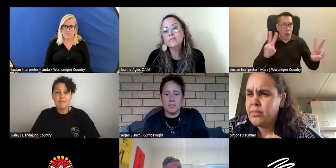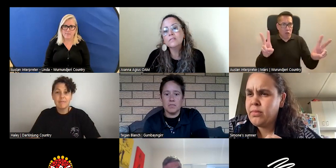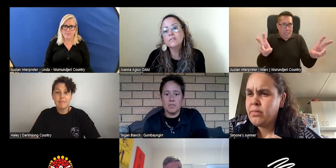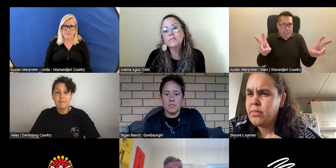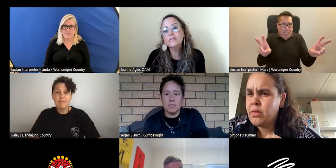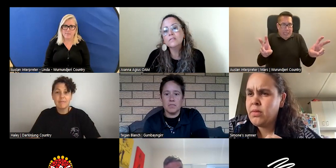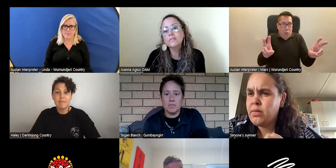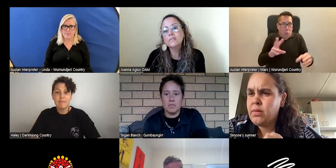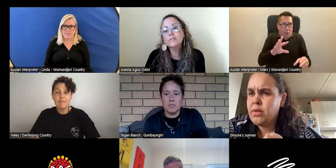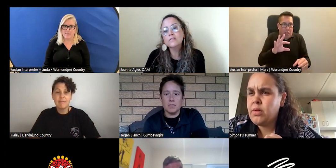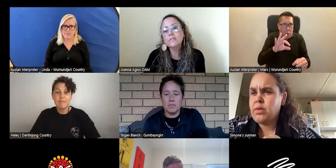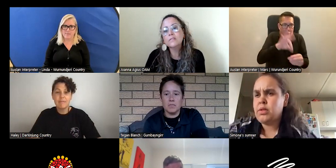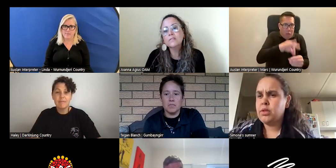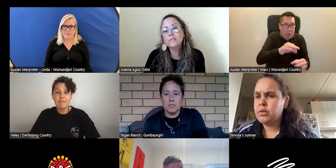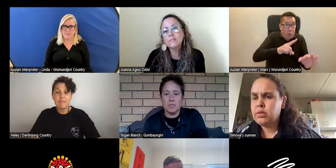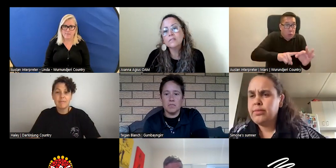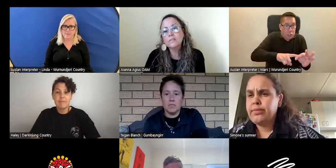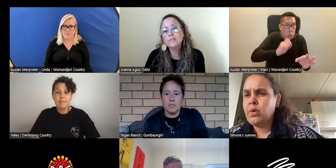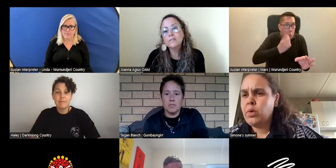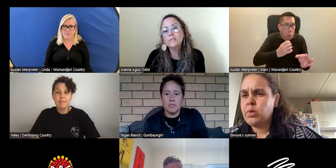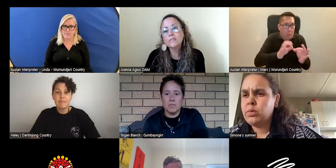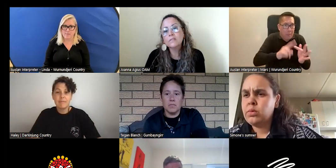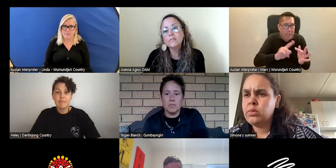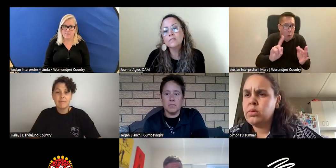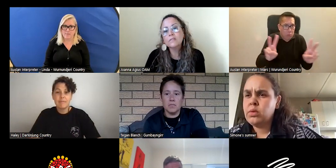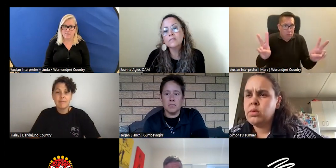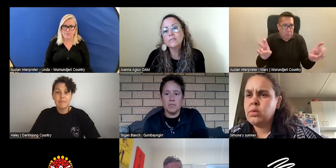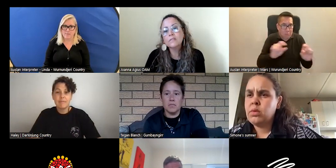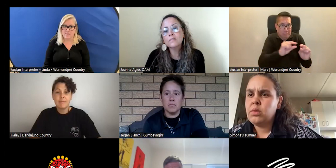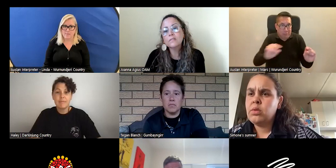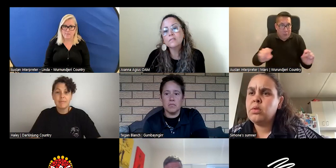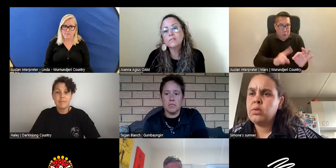what the referendum question is likely to be.